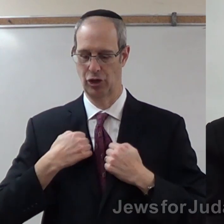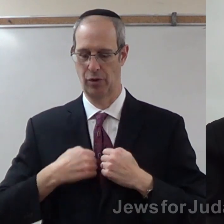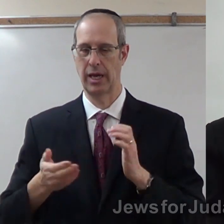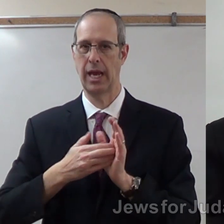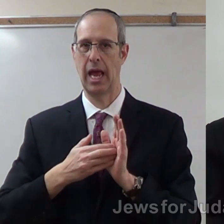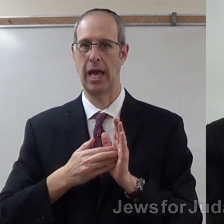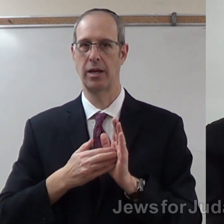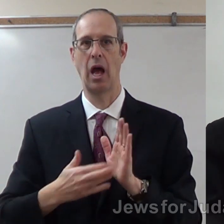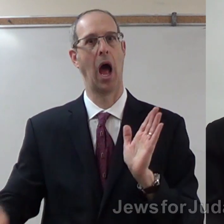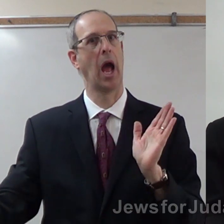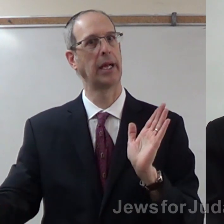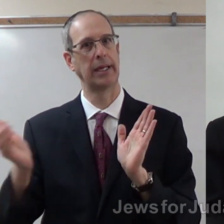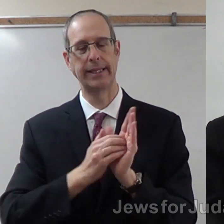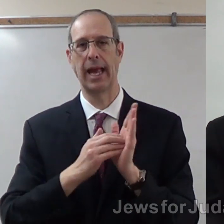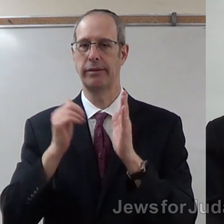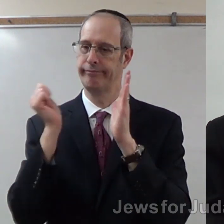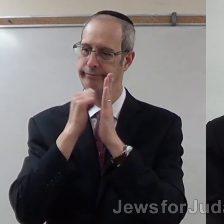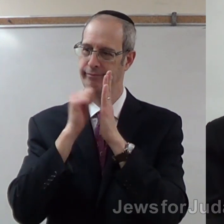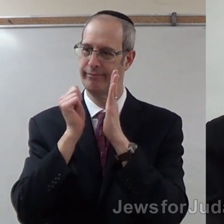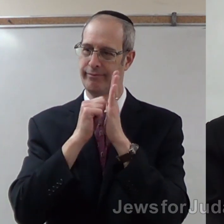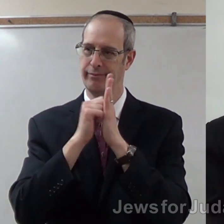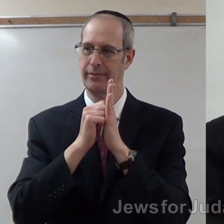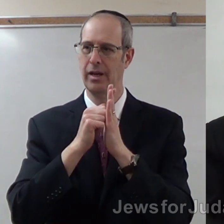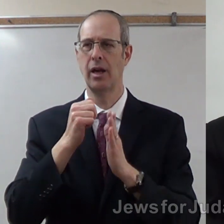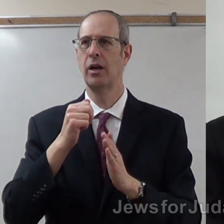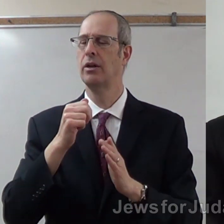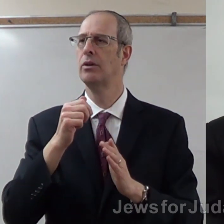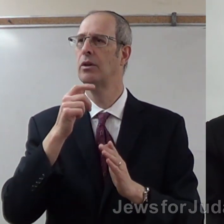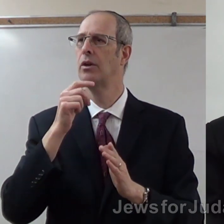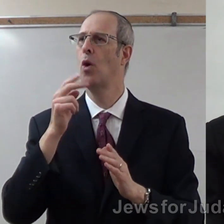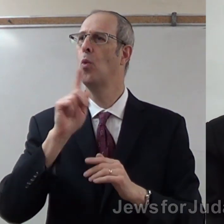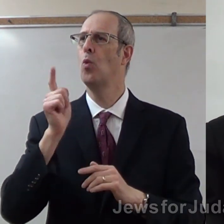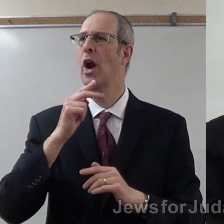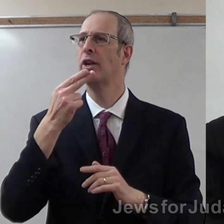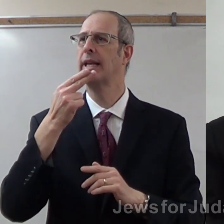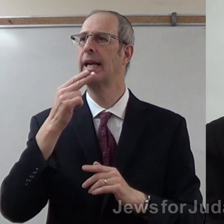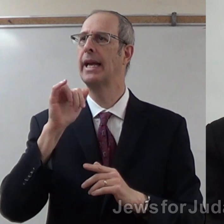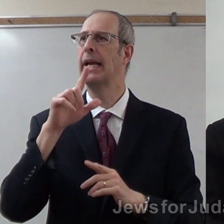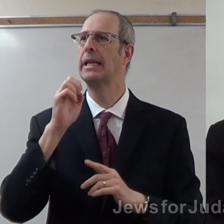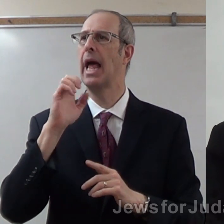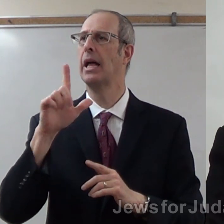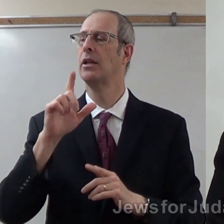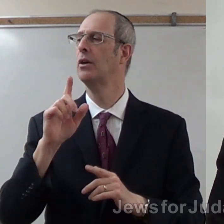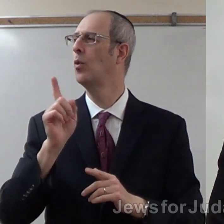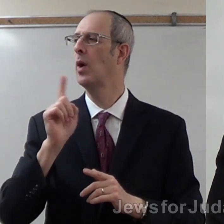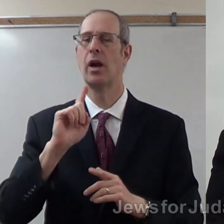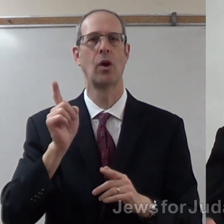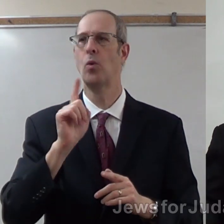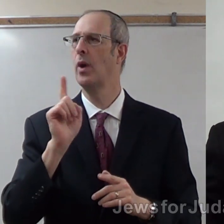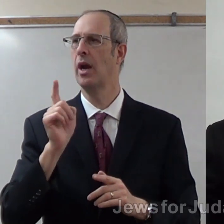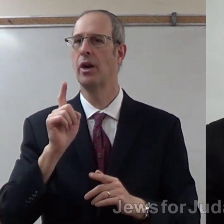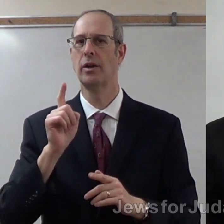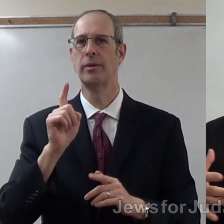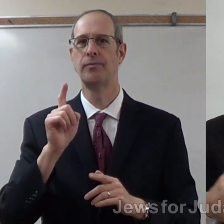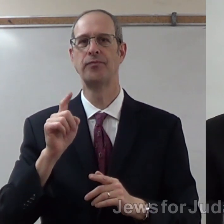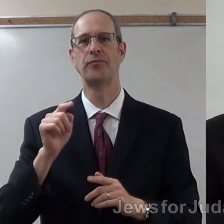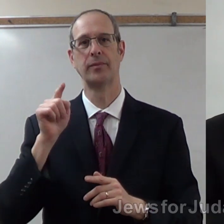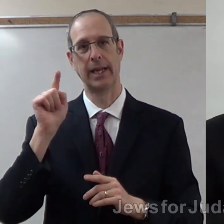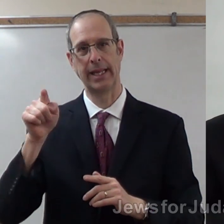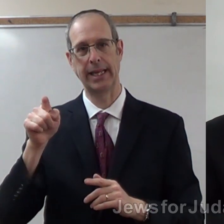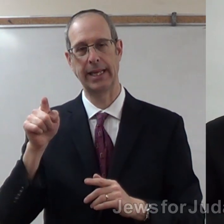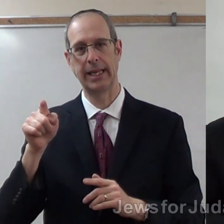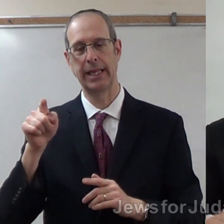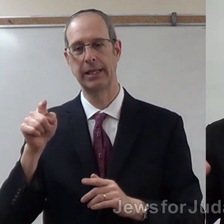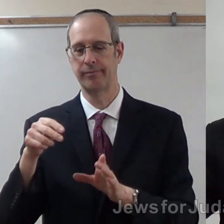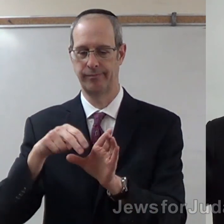Another knock on the door. Is Hillel here? Is Hillel here? Hillel puts on his